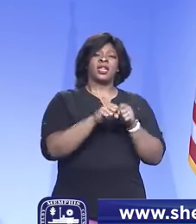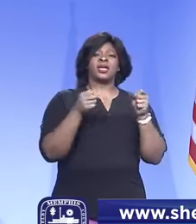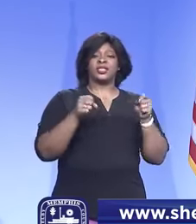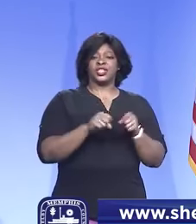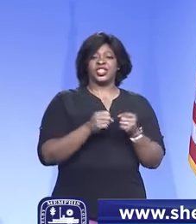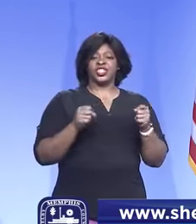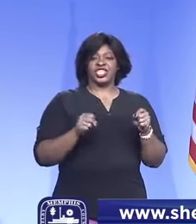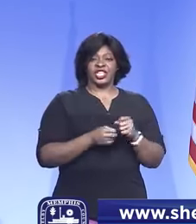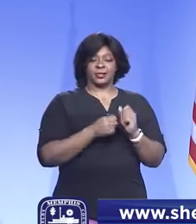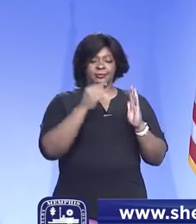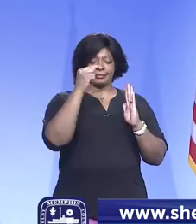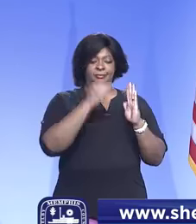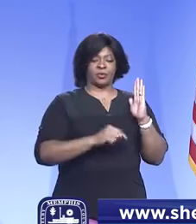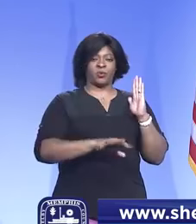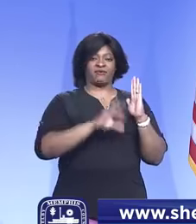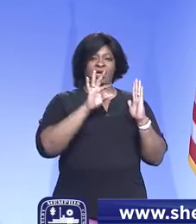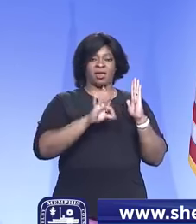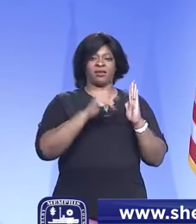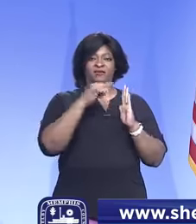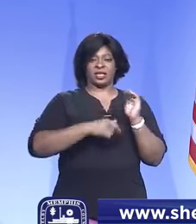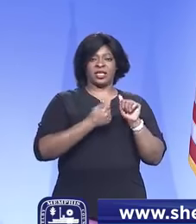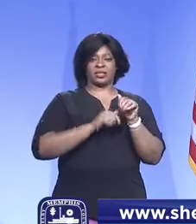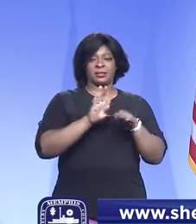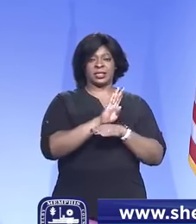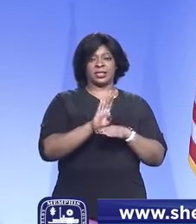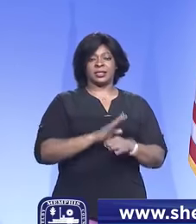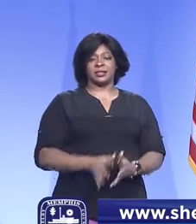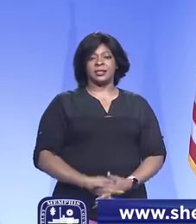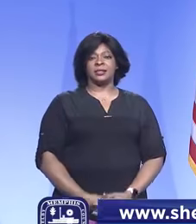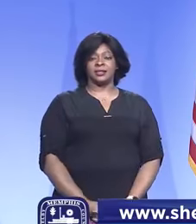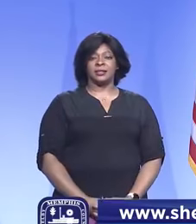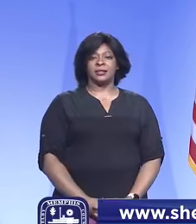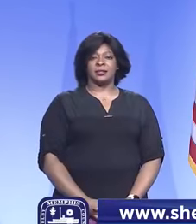that we find.